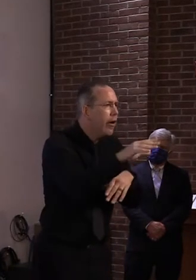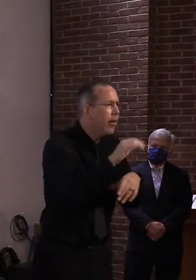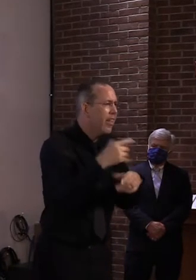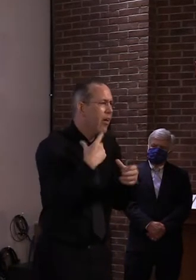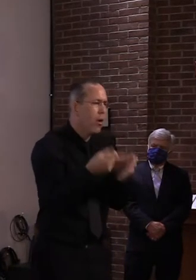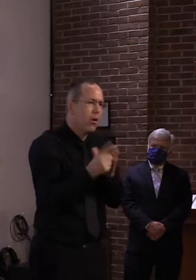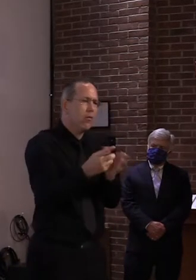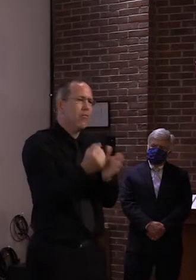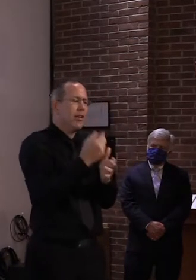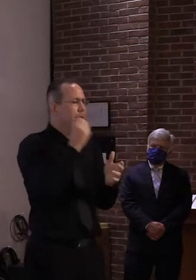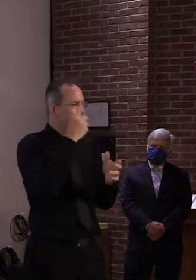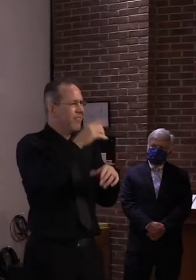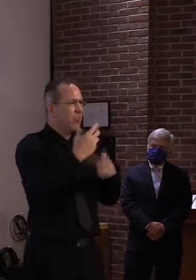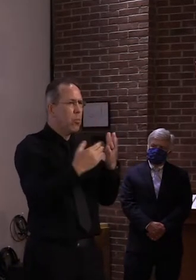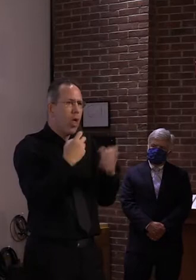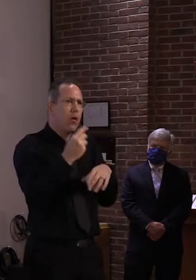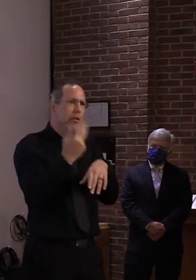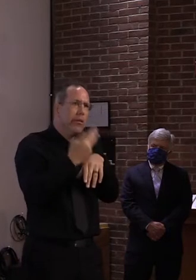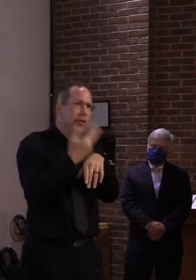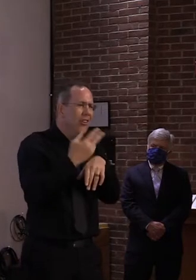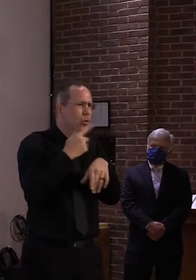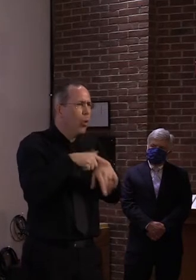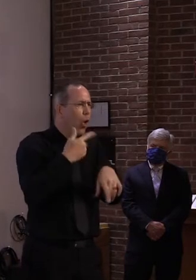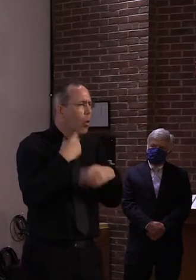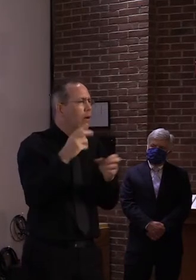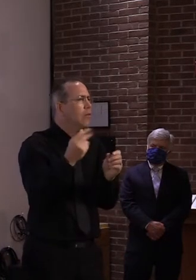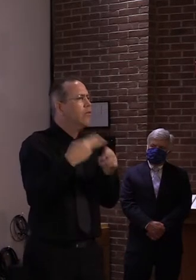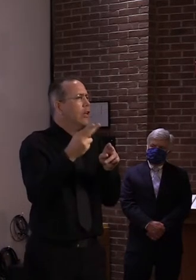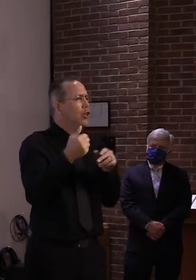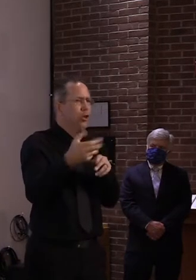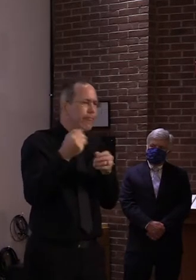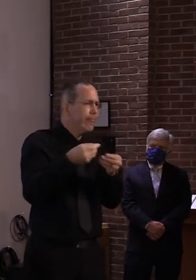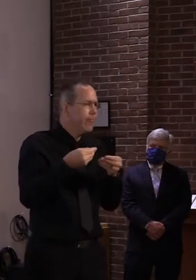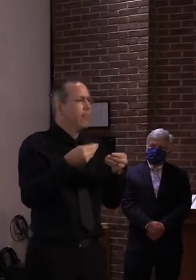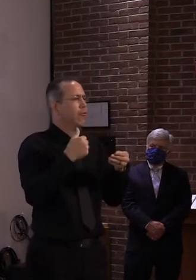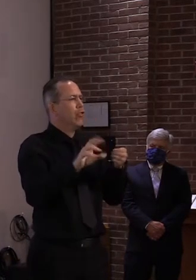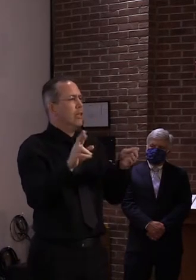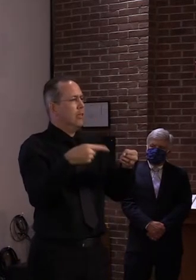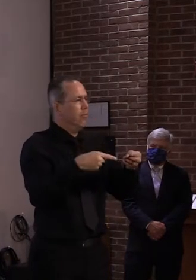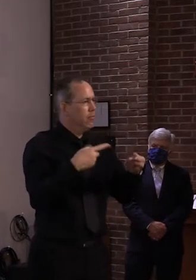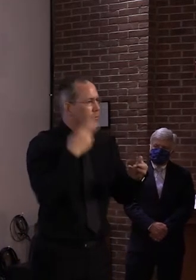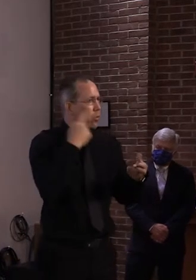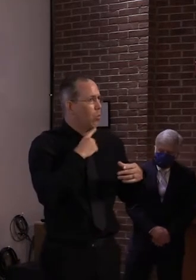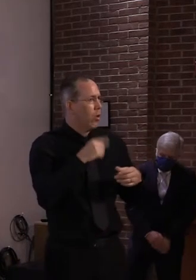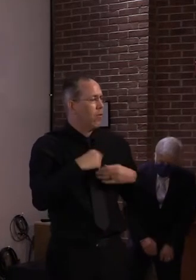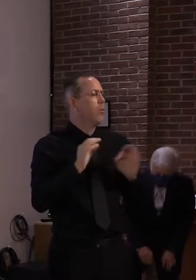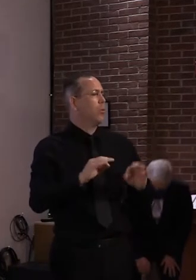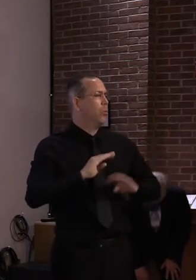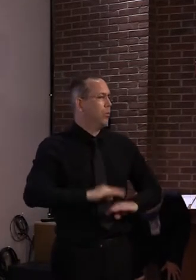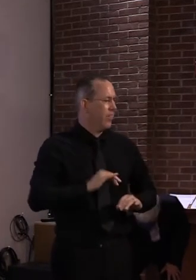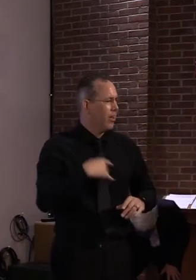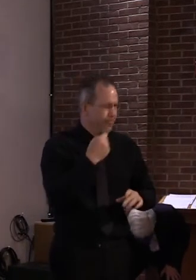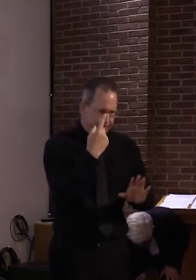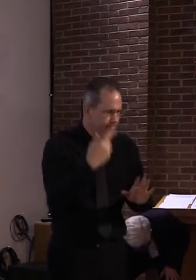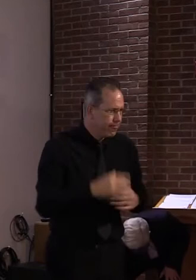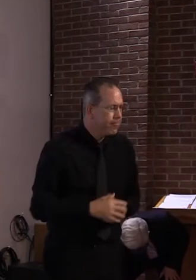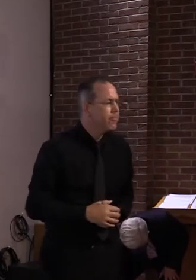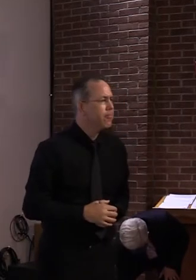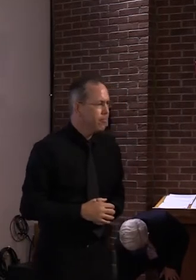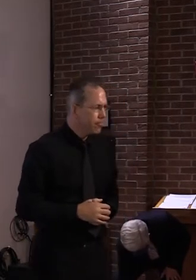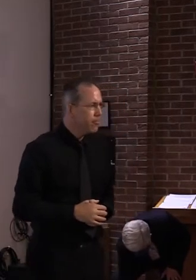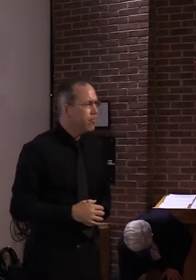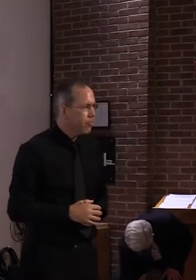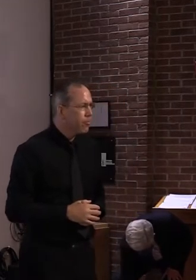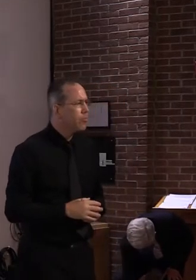that is that it turns out with the number of pop-ups we've been doing and the number of Vermonters who have wanted to